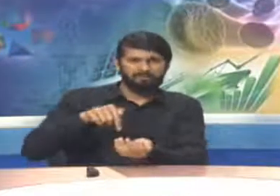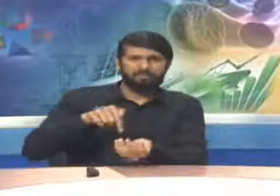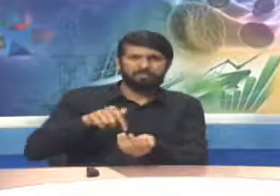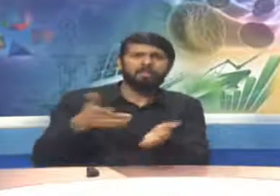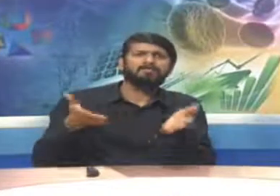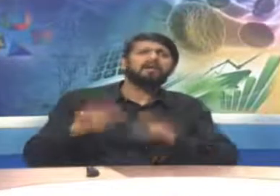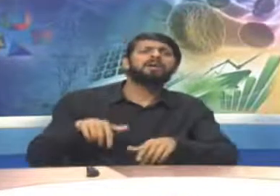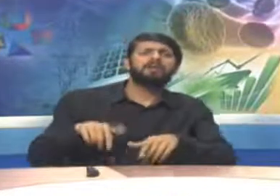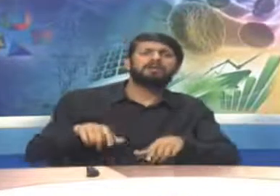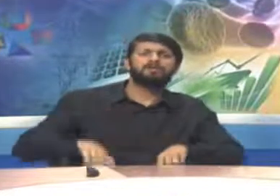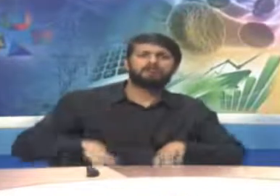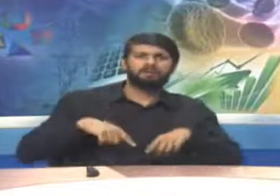born in a social setting